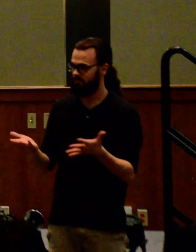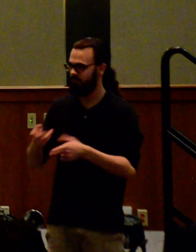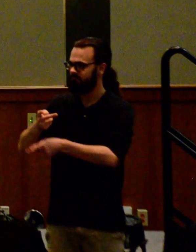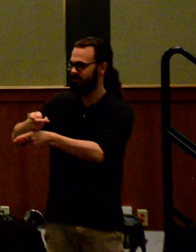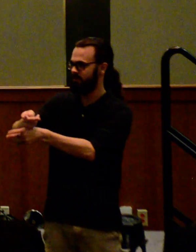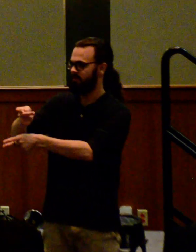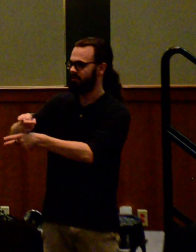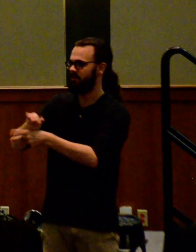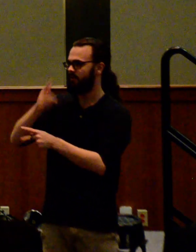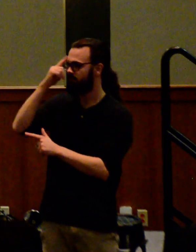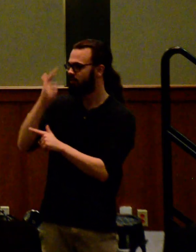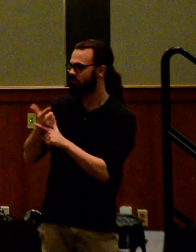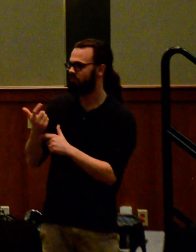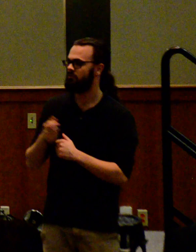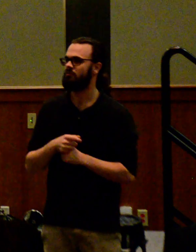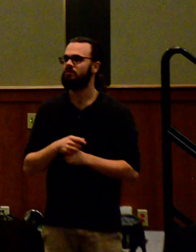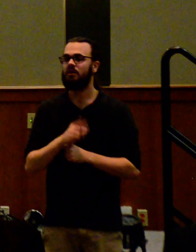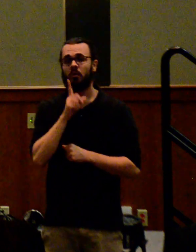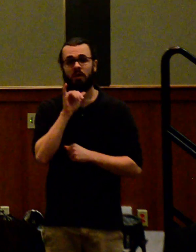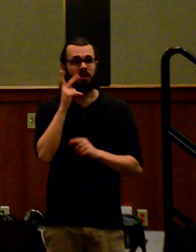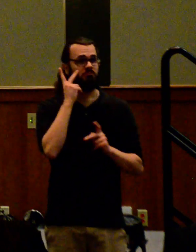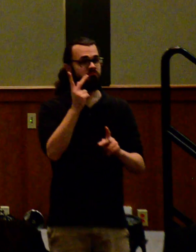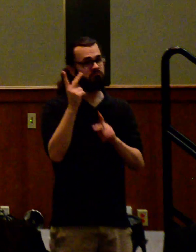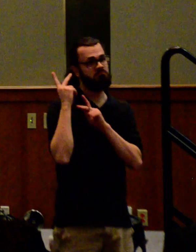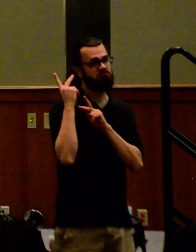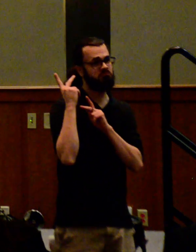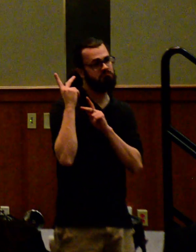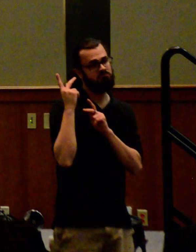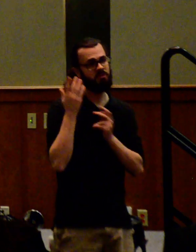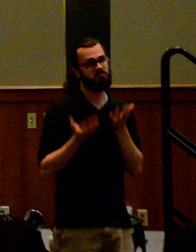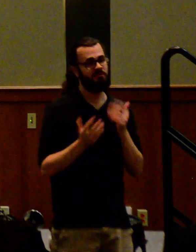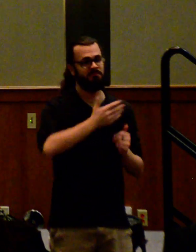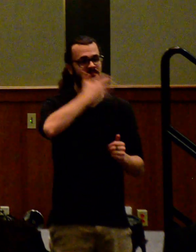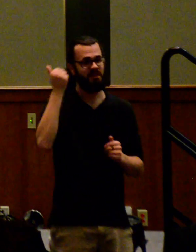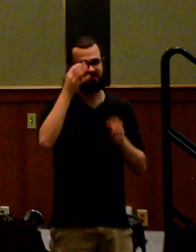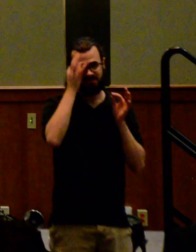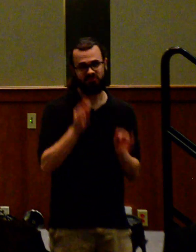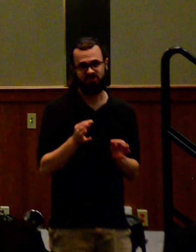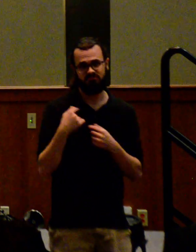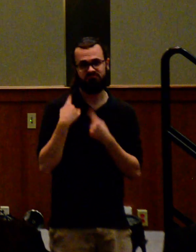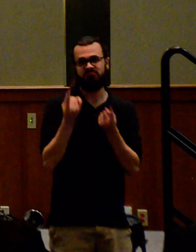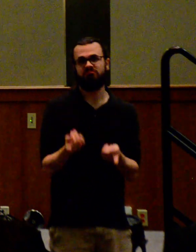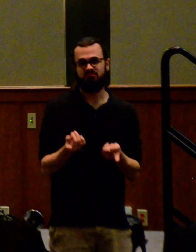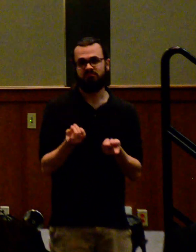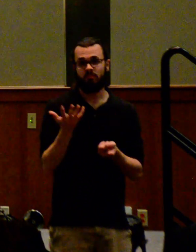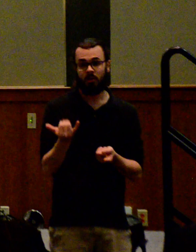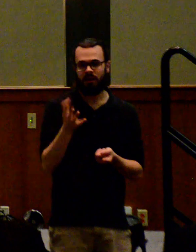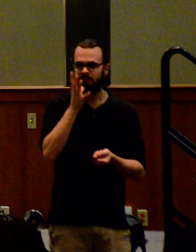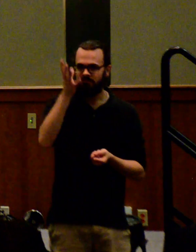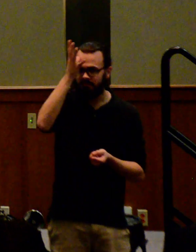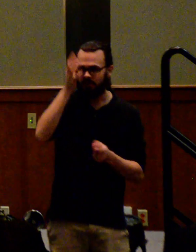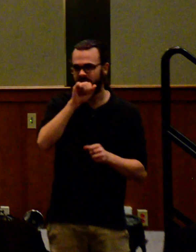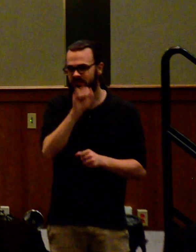Looking back at it, it was probably one of the best decisions my family made. My parents love it here now. They've been back